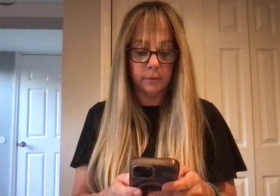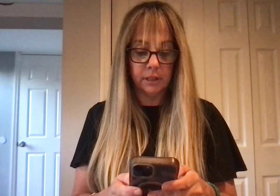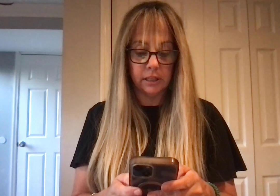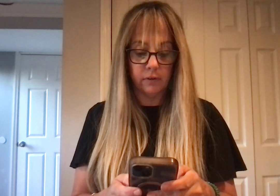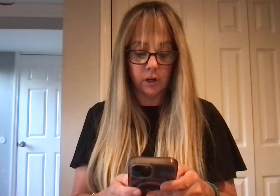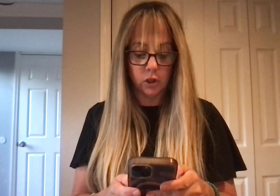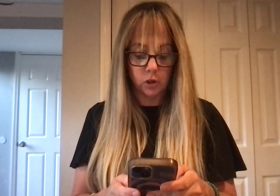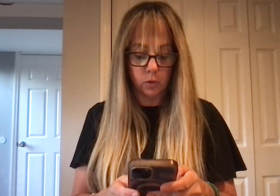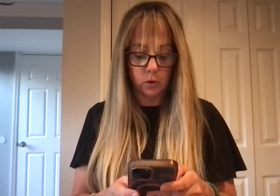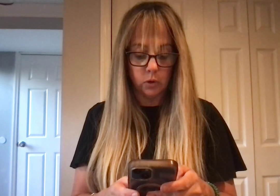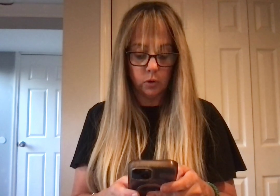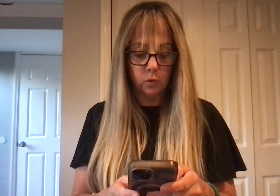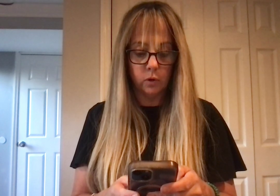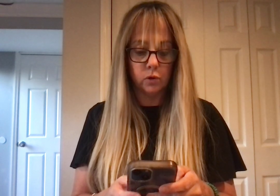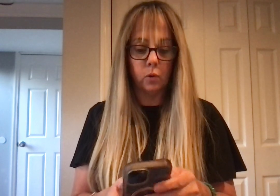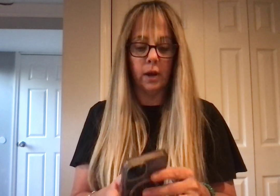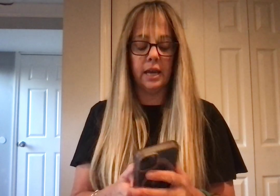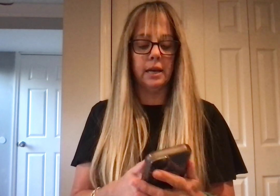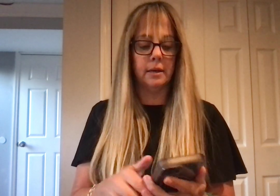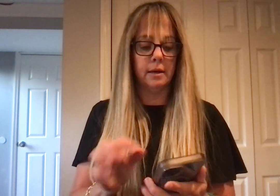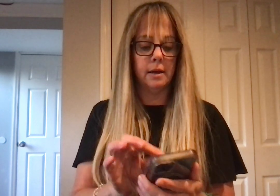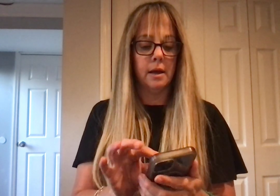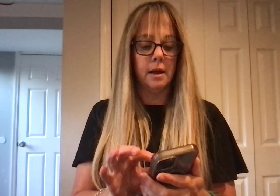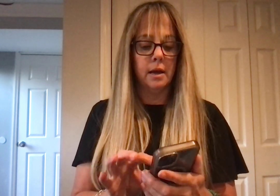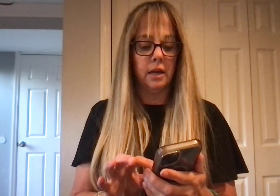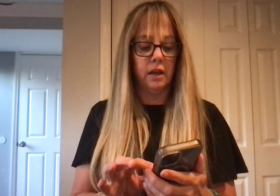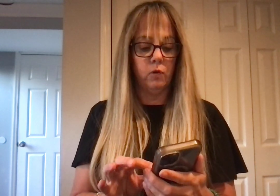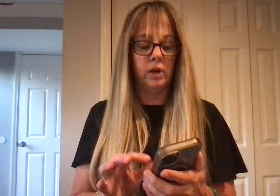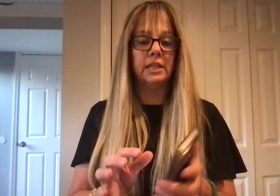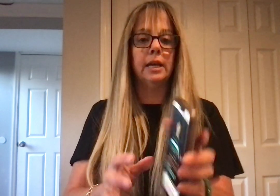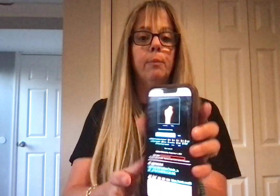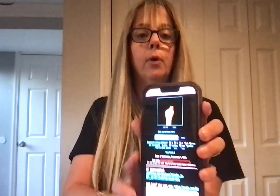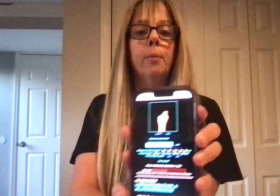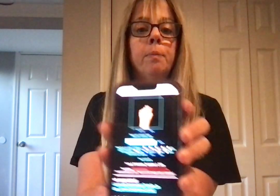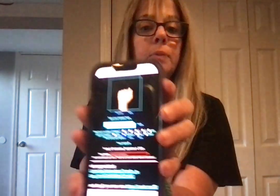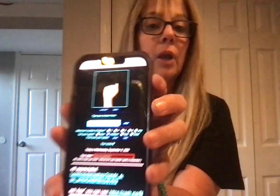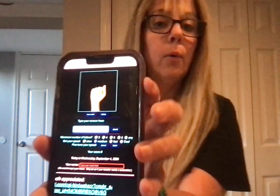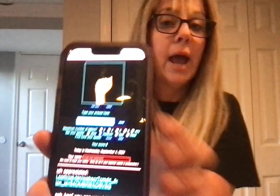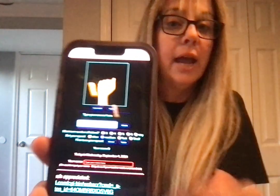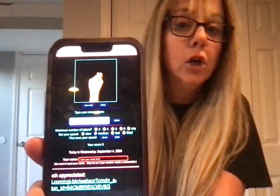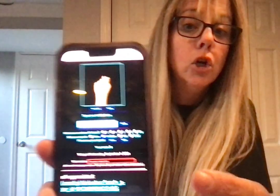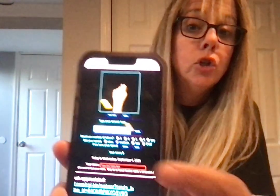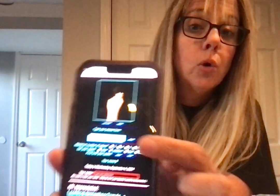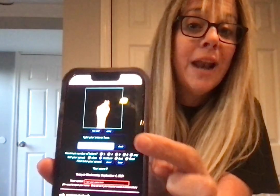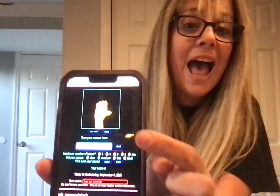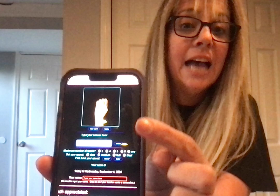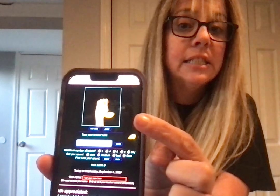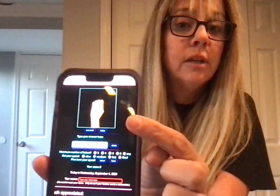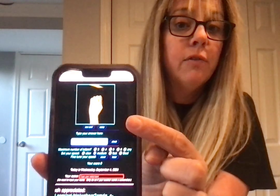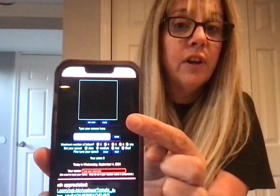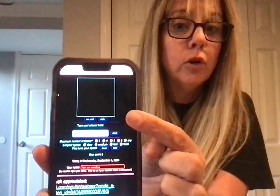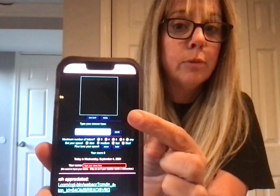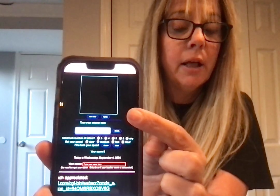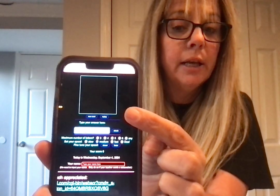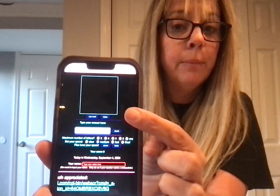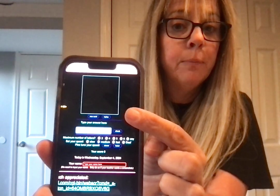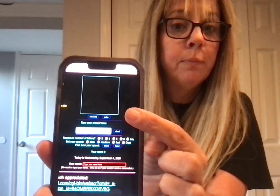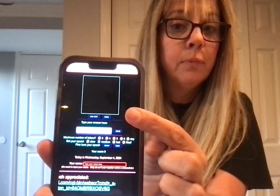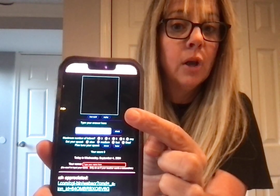see if I can show it to you so I can give you an example. Okay, so it has the finger spelling.